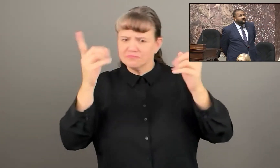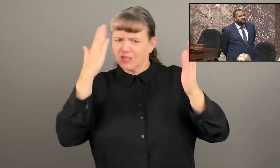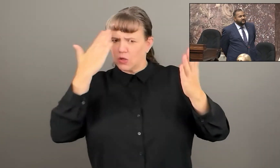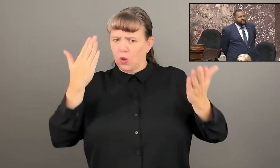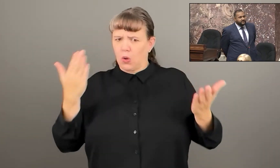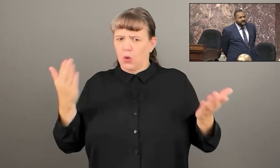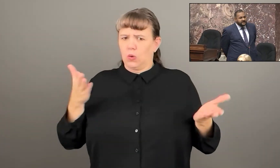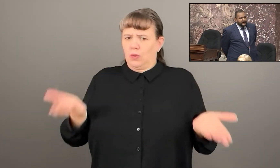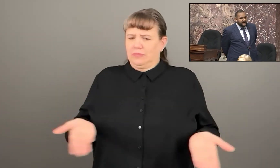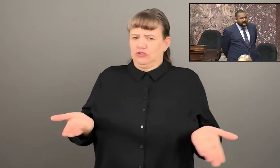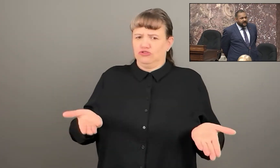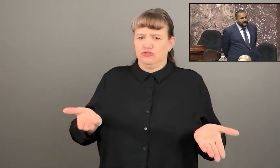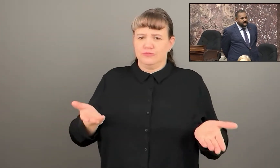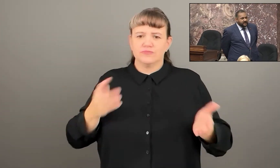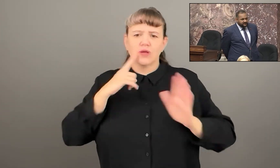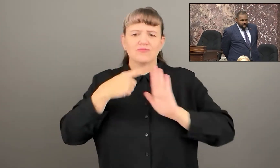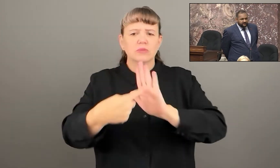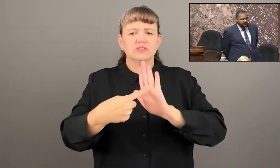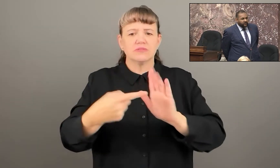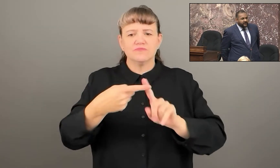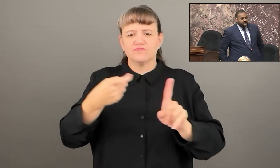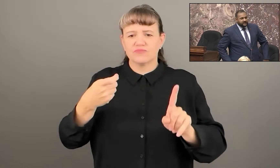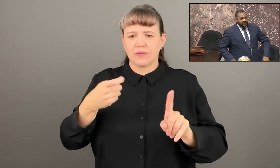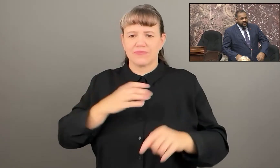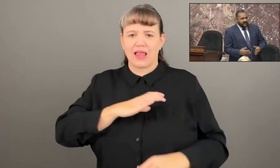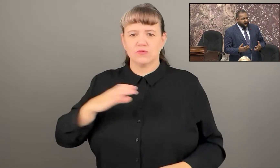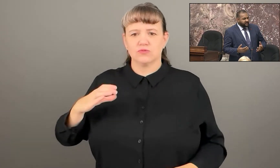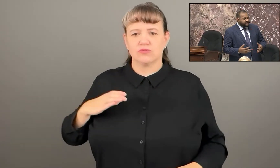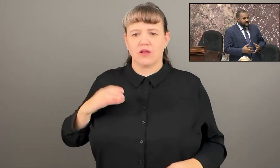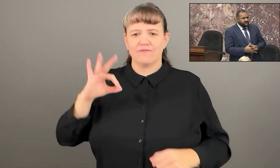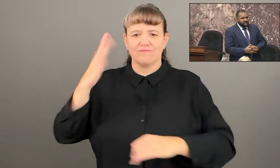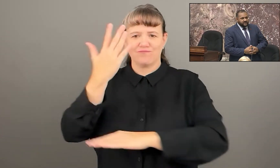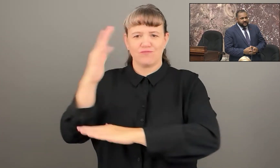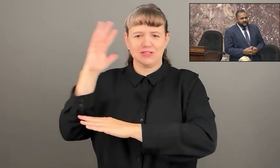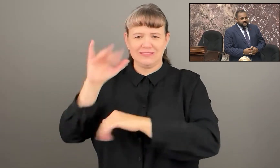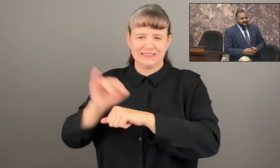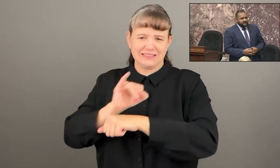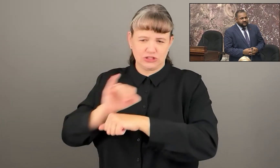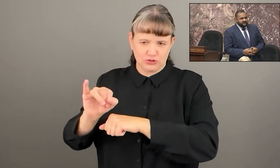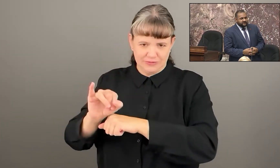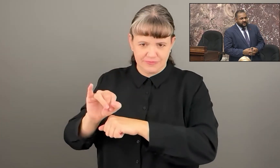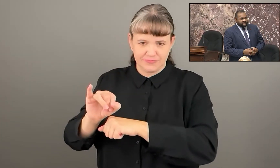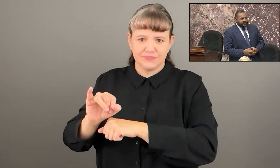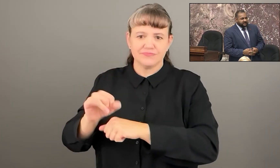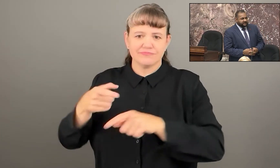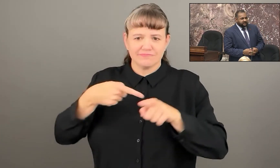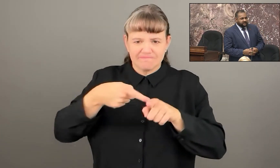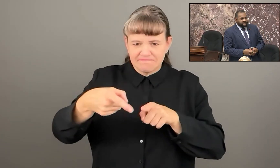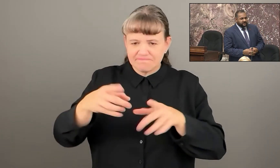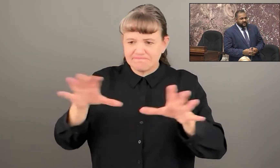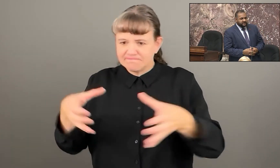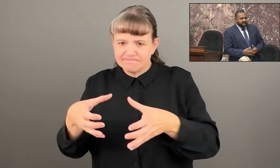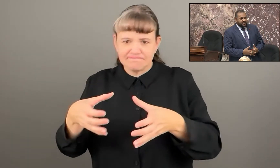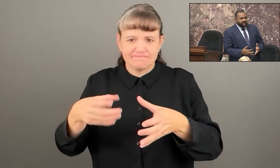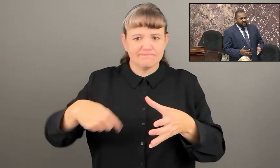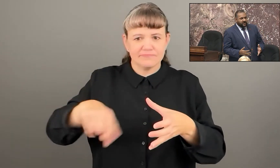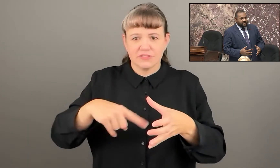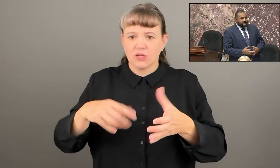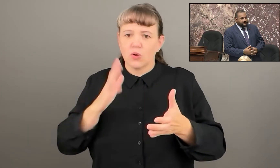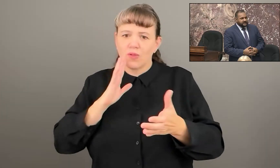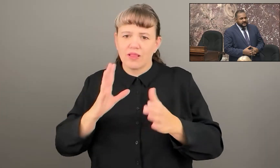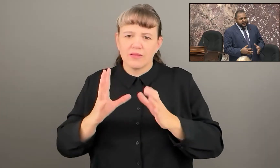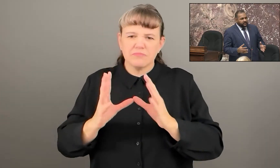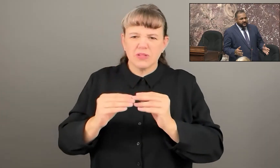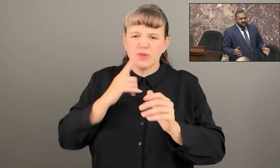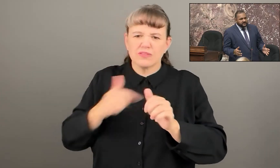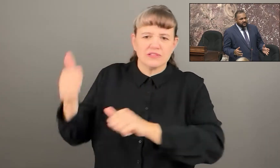Forest Industries here in Victoria today. They had an opportunity to meet with members of Executive Council as well as members of the Government